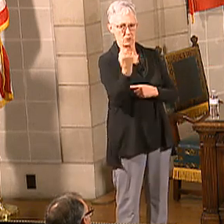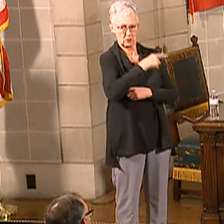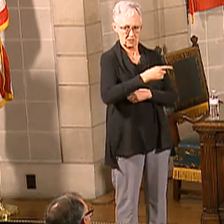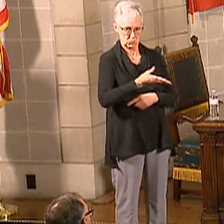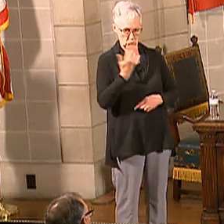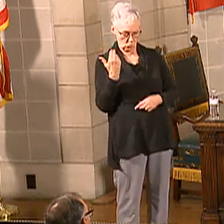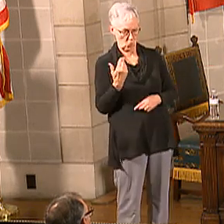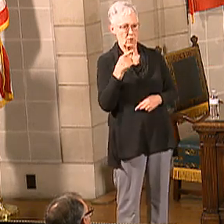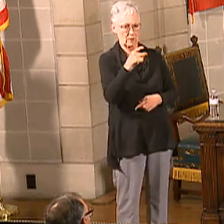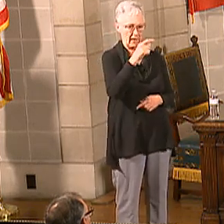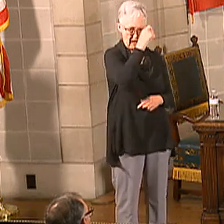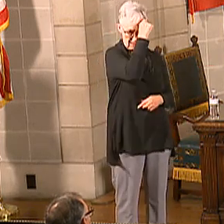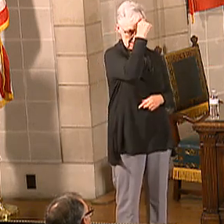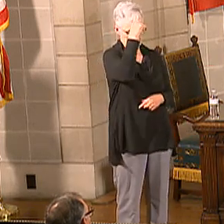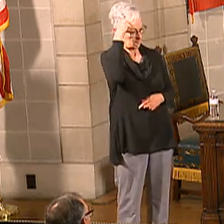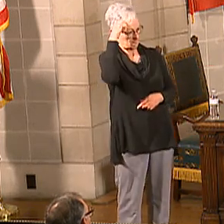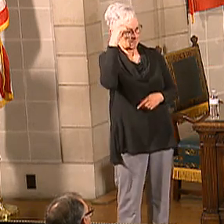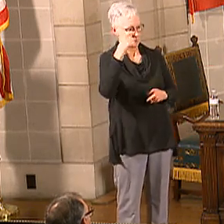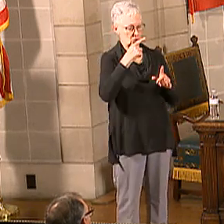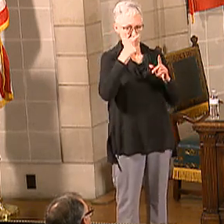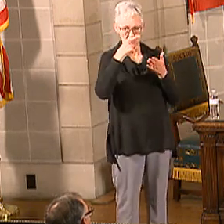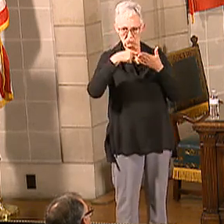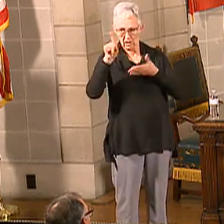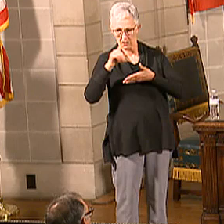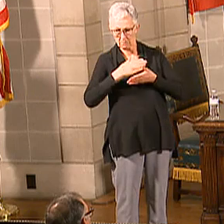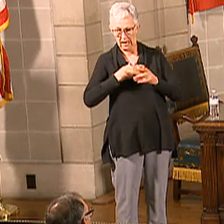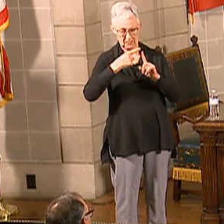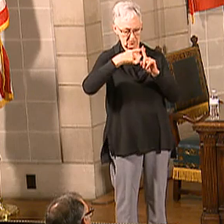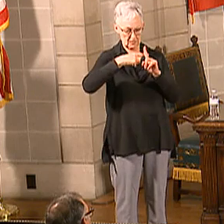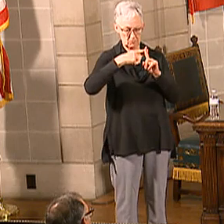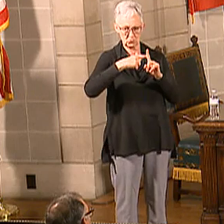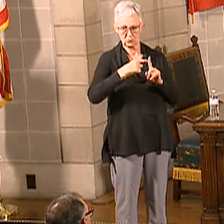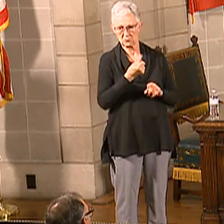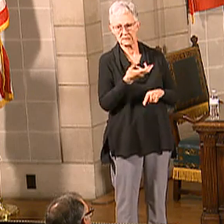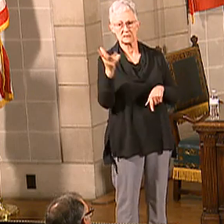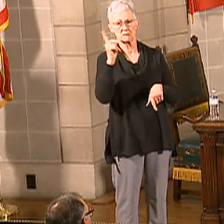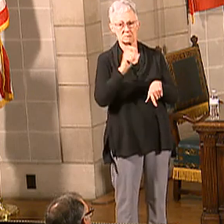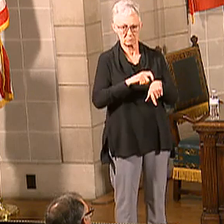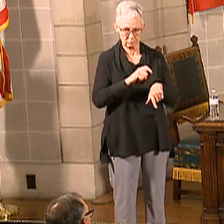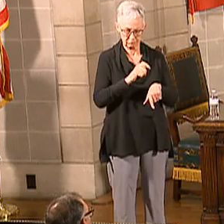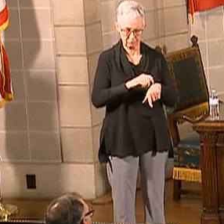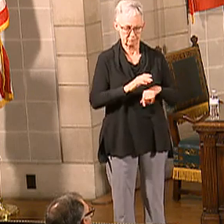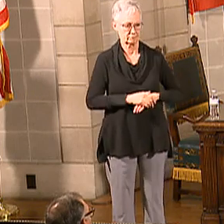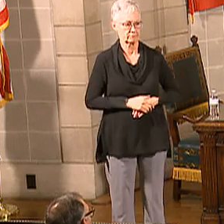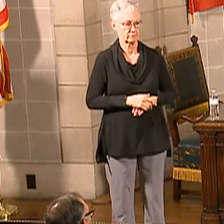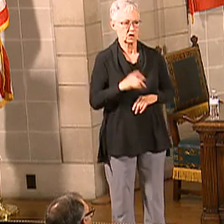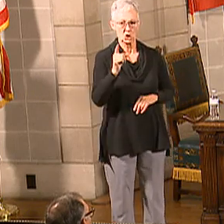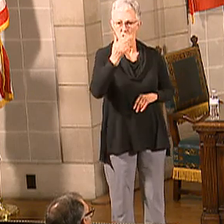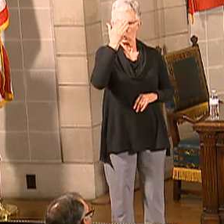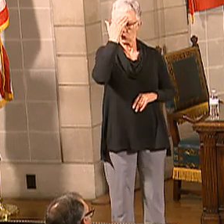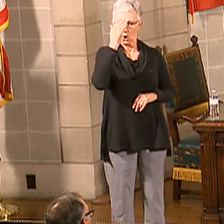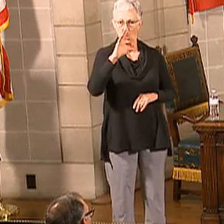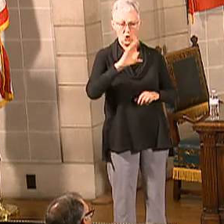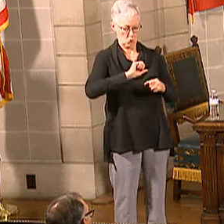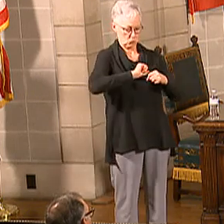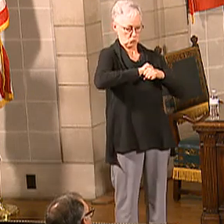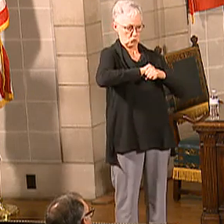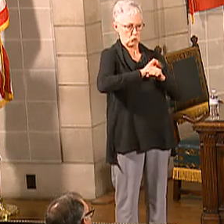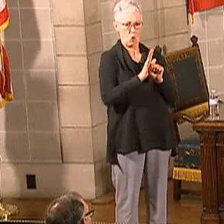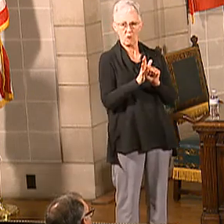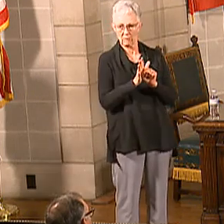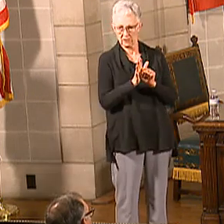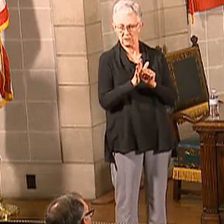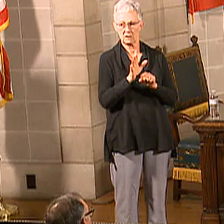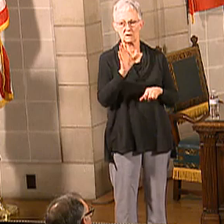is not somebody who's showing symptoms. Turns out that respiratory viruses, such as COVID-19, so any respiratory